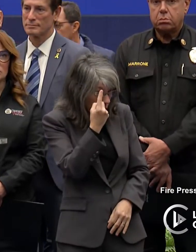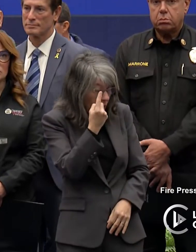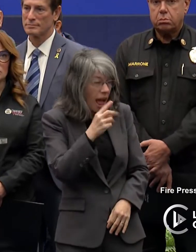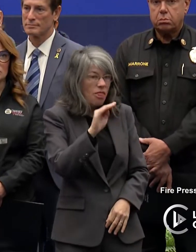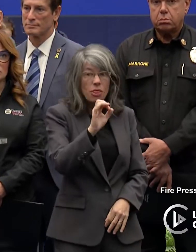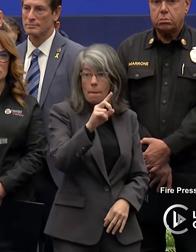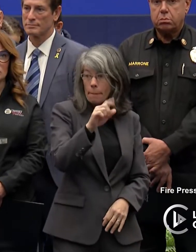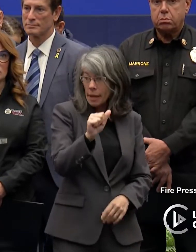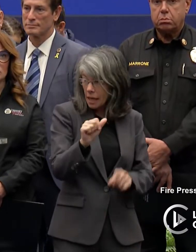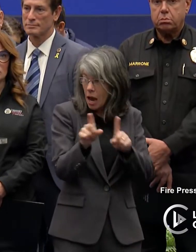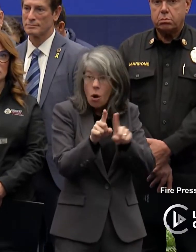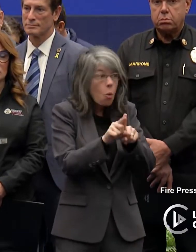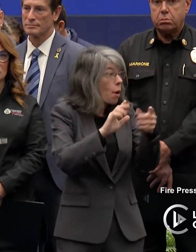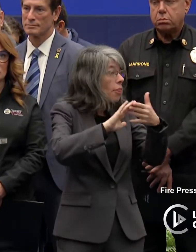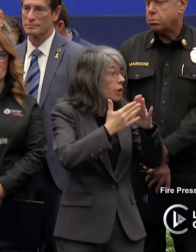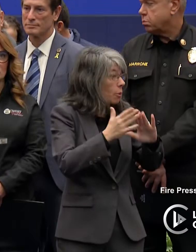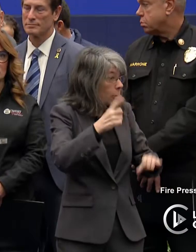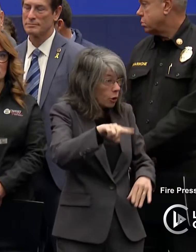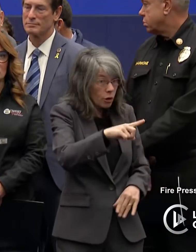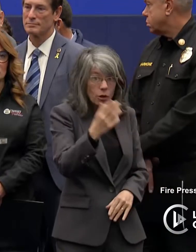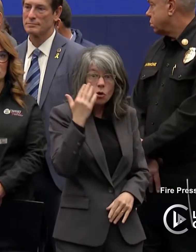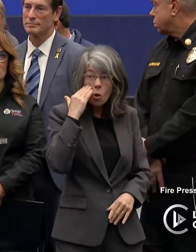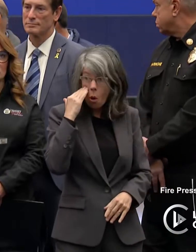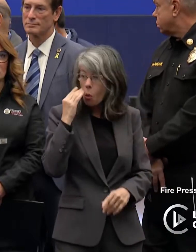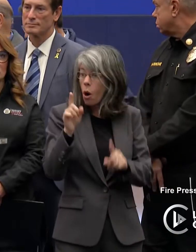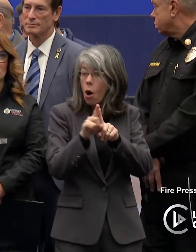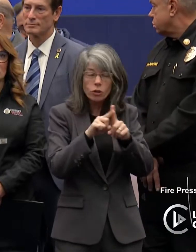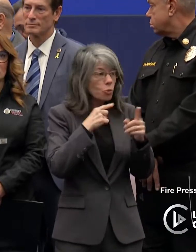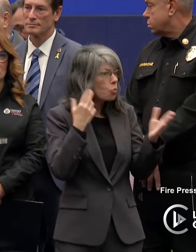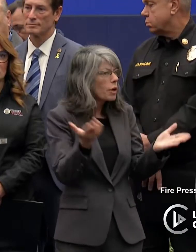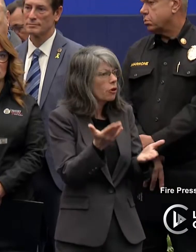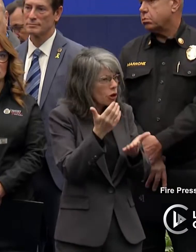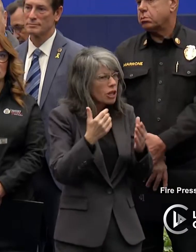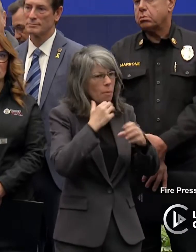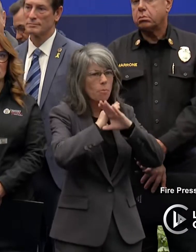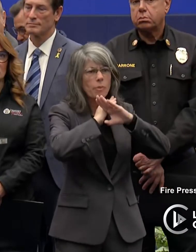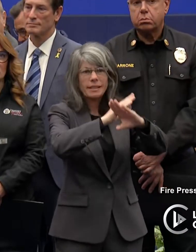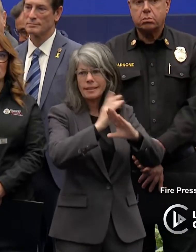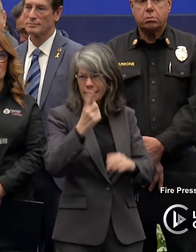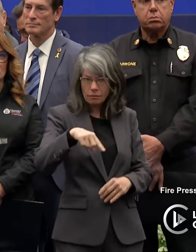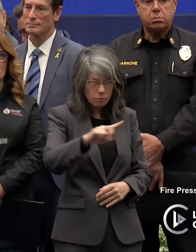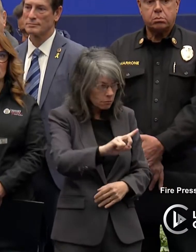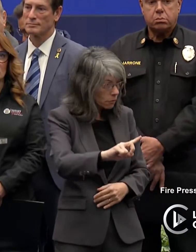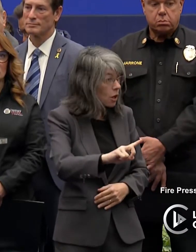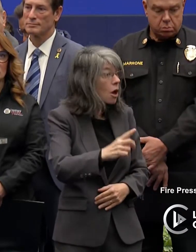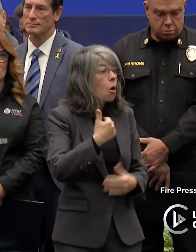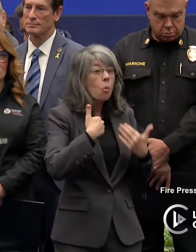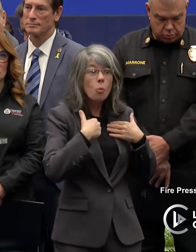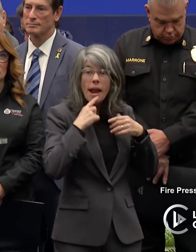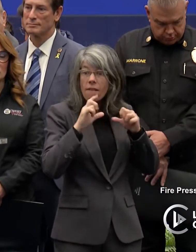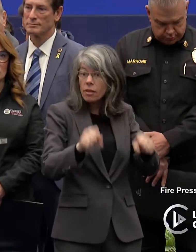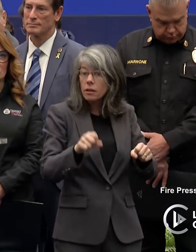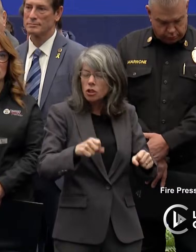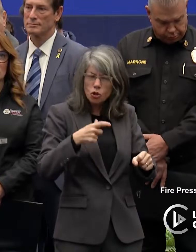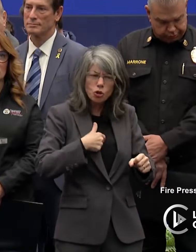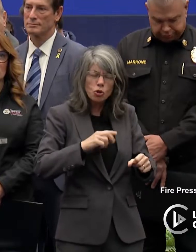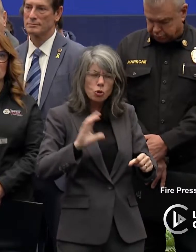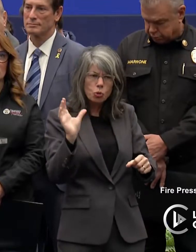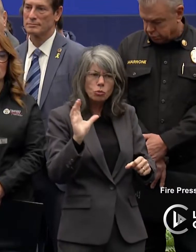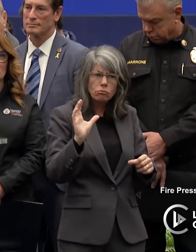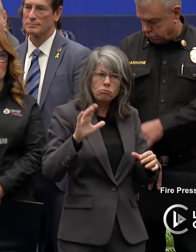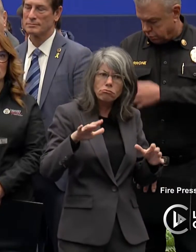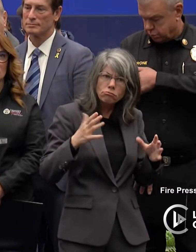media knows, as well as the communities knows, that we are here to protect them, that we do have that capability to surge. You ask